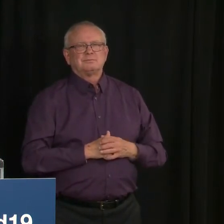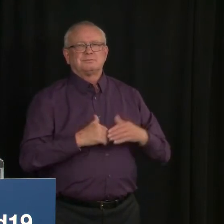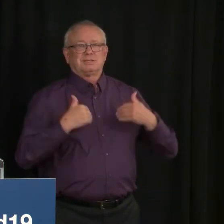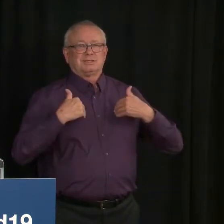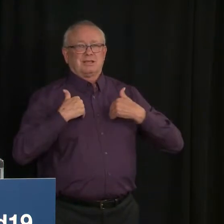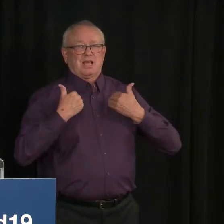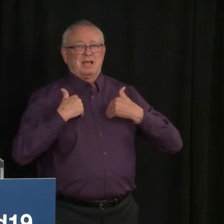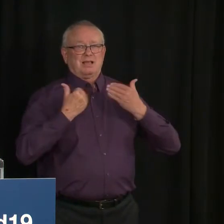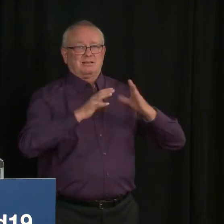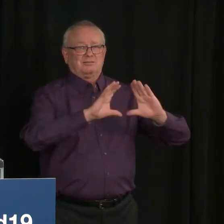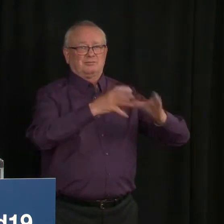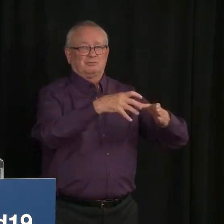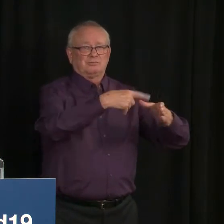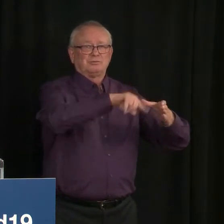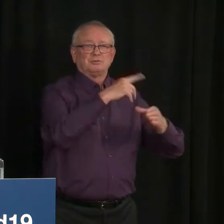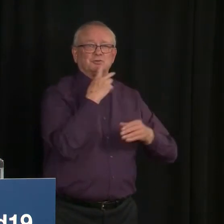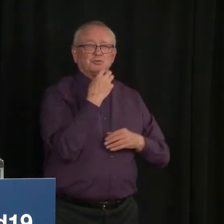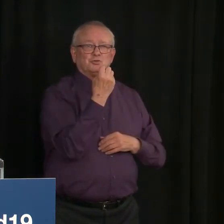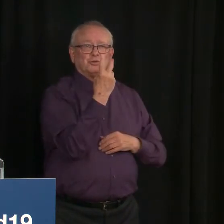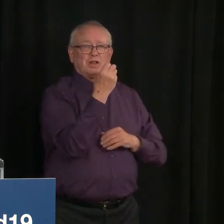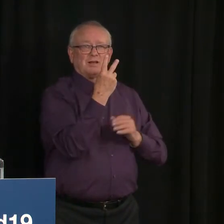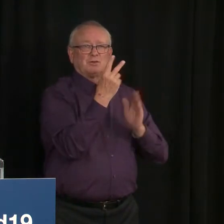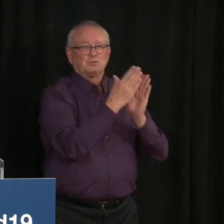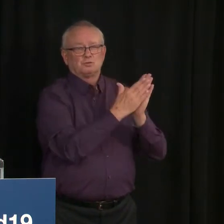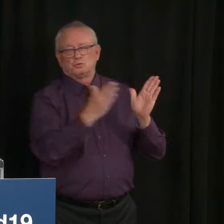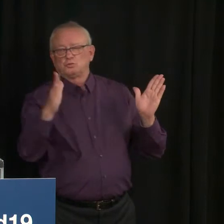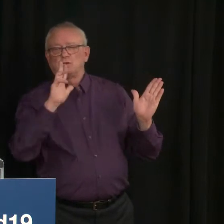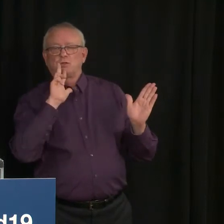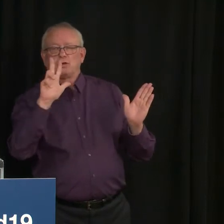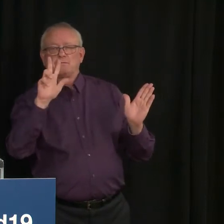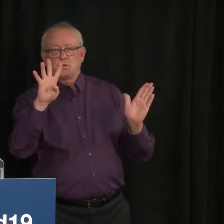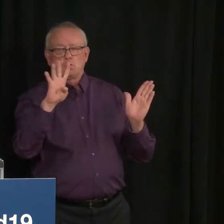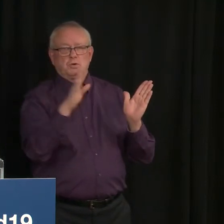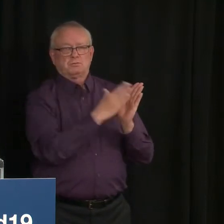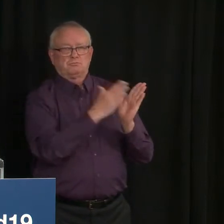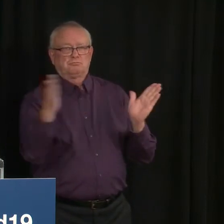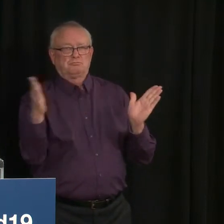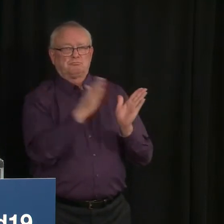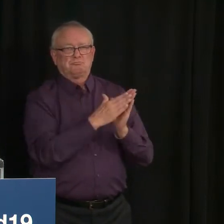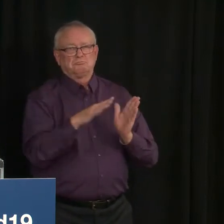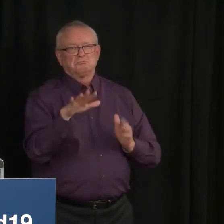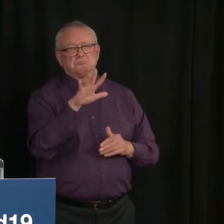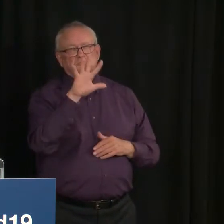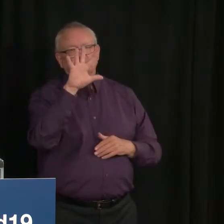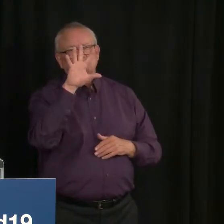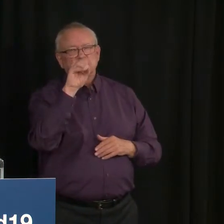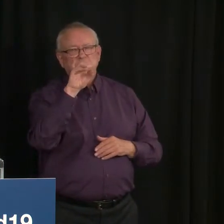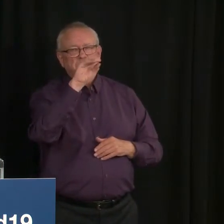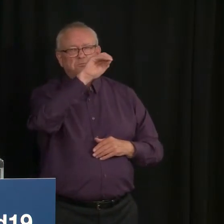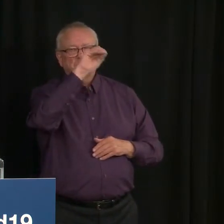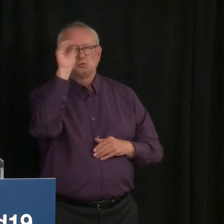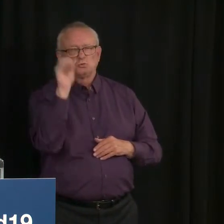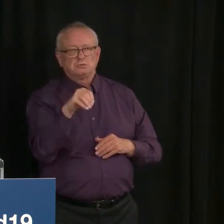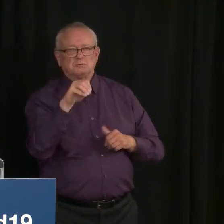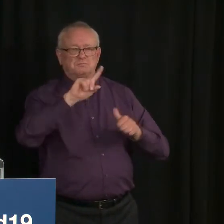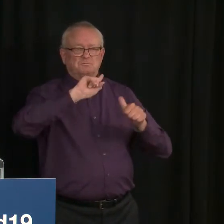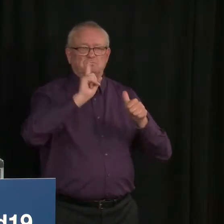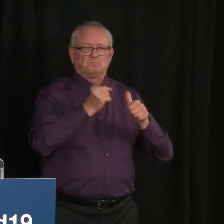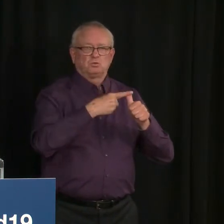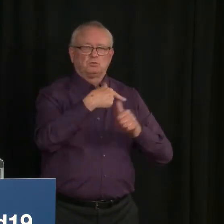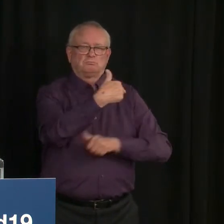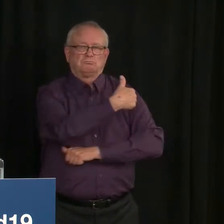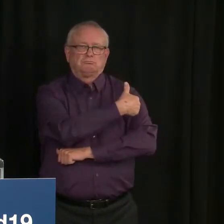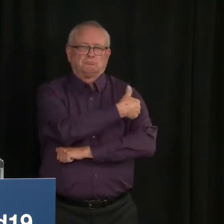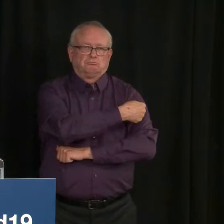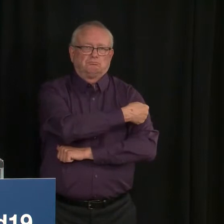34 years old have at least one dose. Appointments to this age group have been open for a few weeks now. So what may be responsible for those low